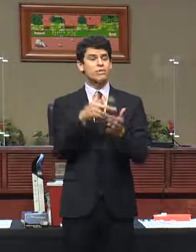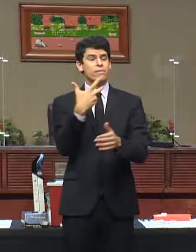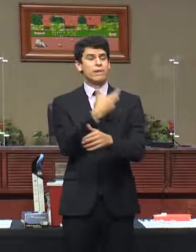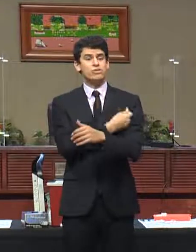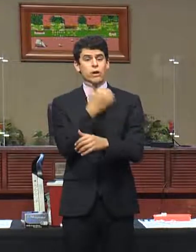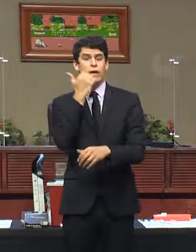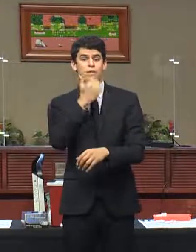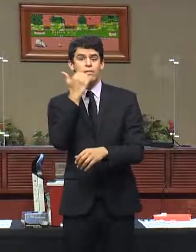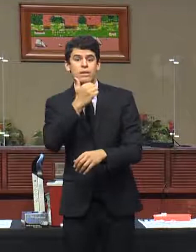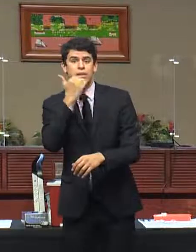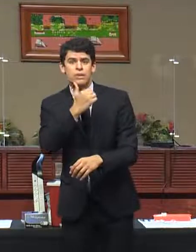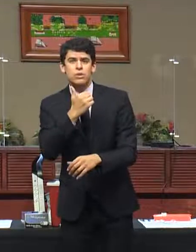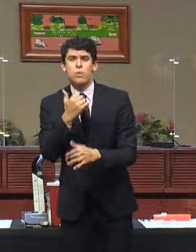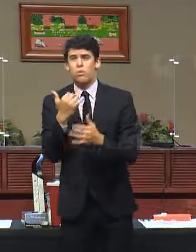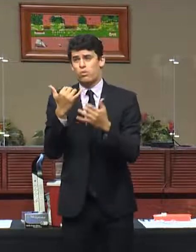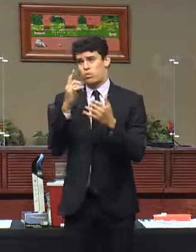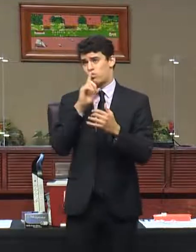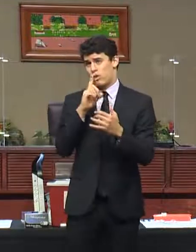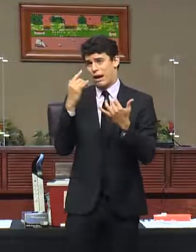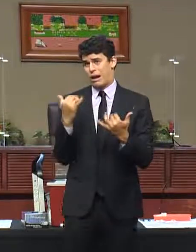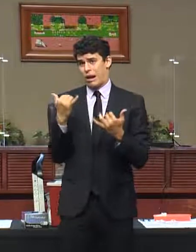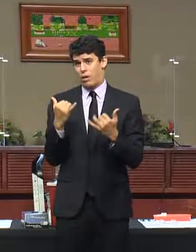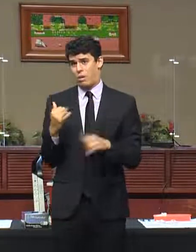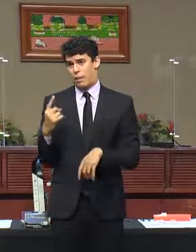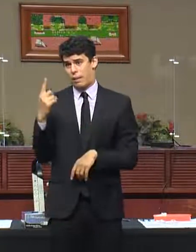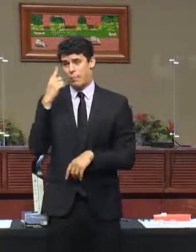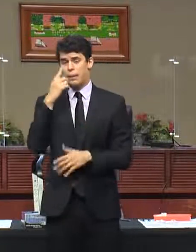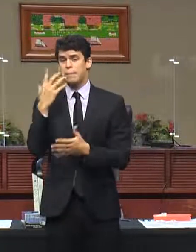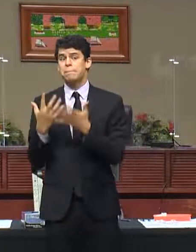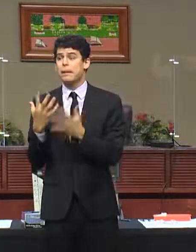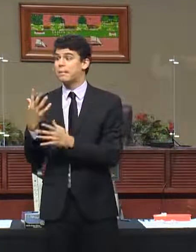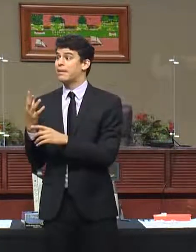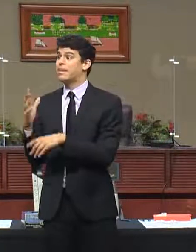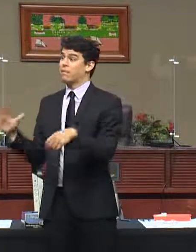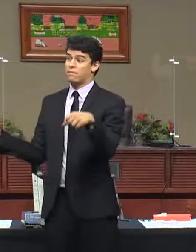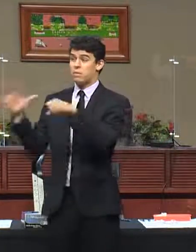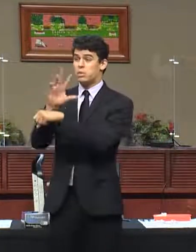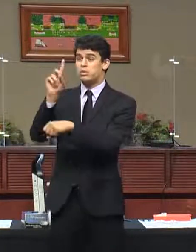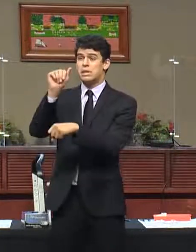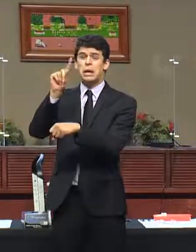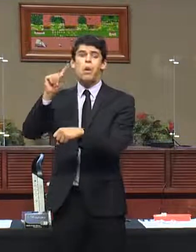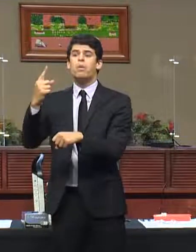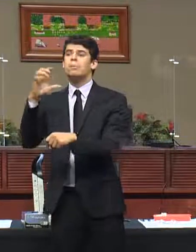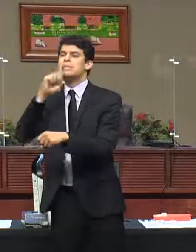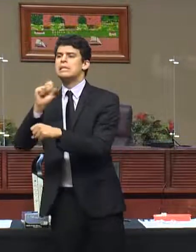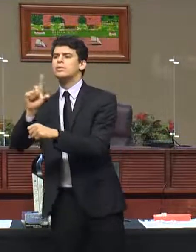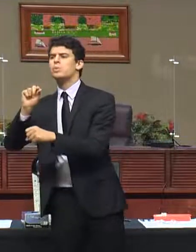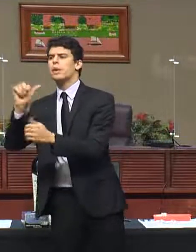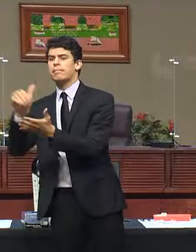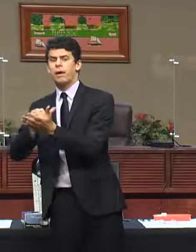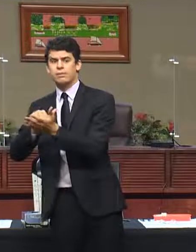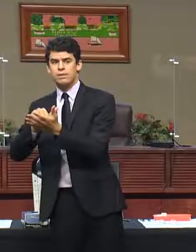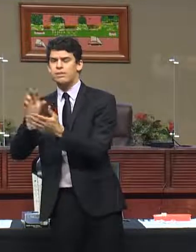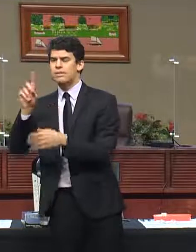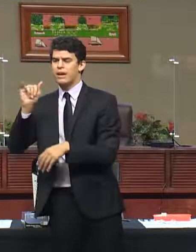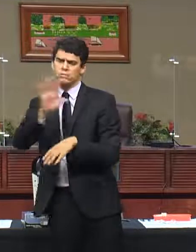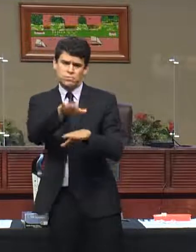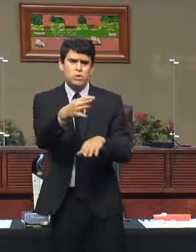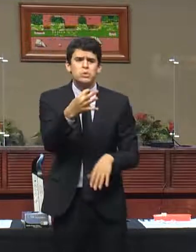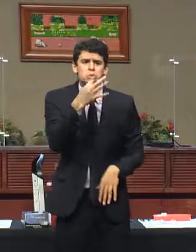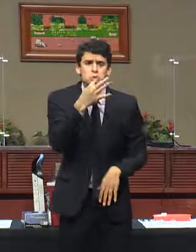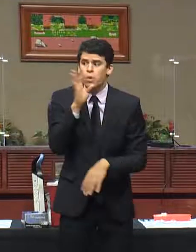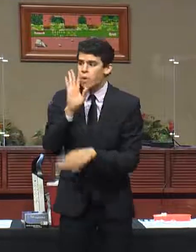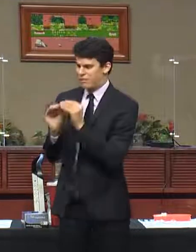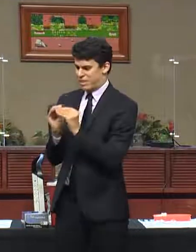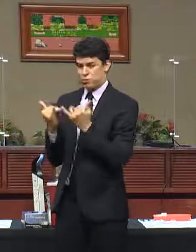are losing about 20,000 cases in those 2 days. But we will have access to the data soon. They